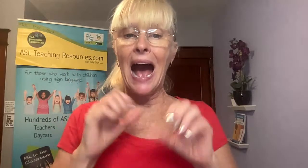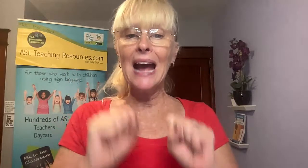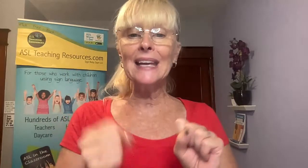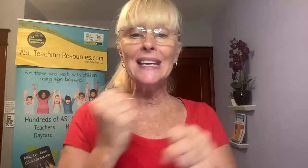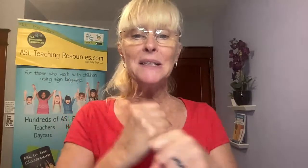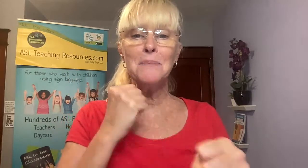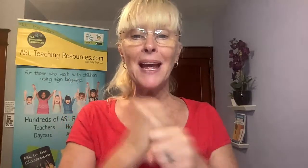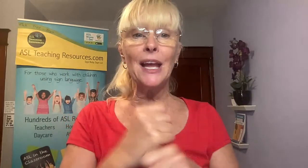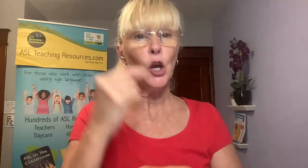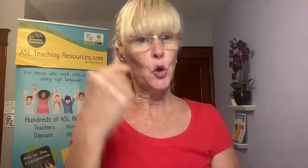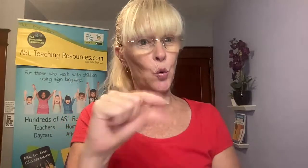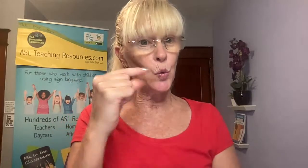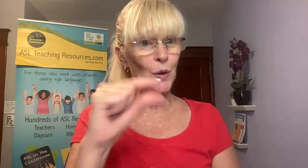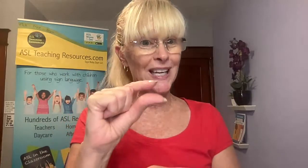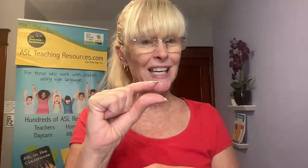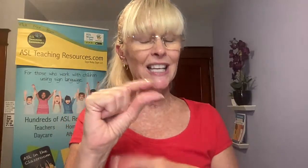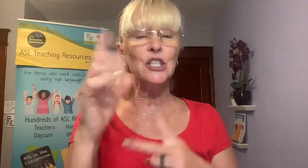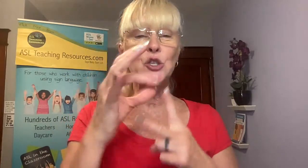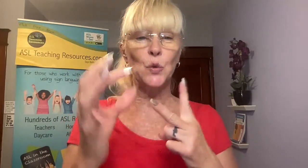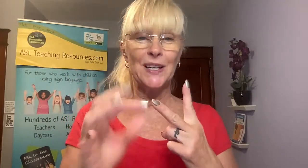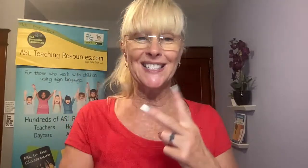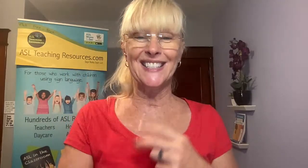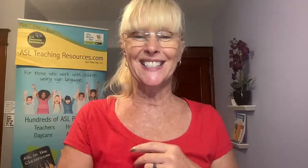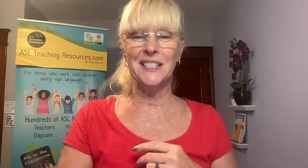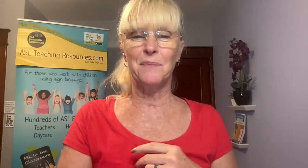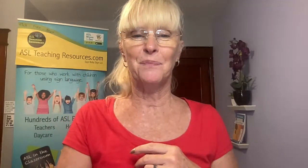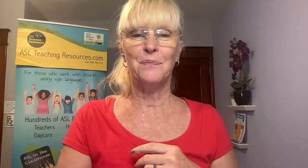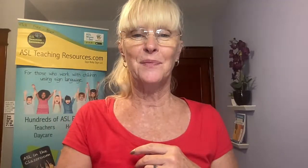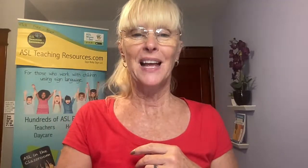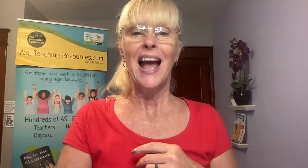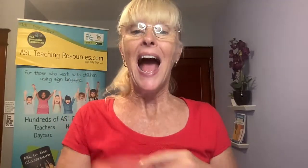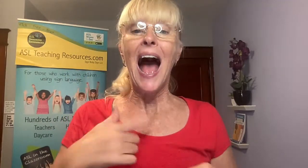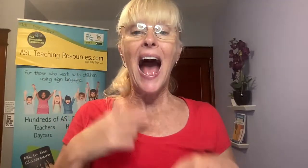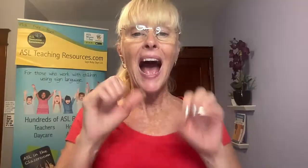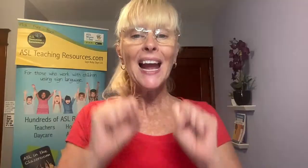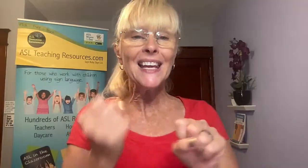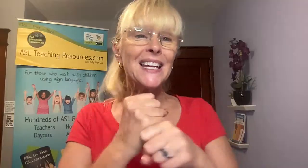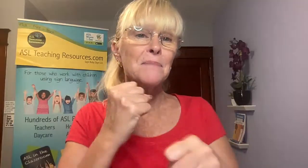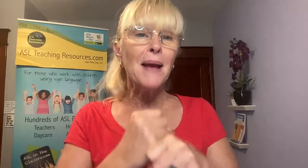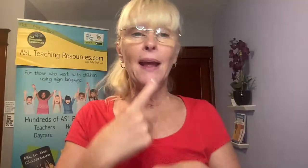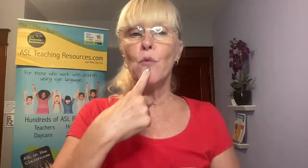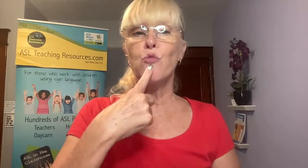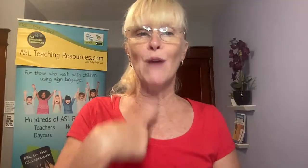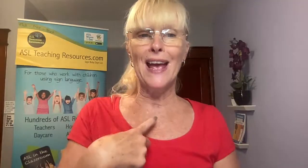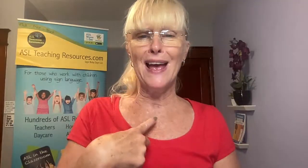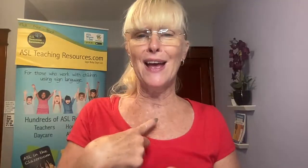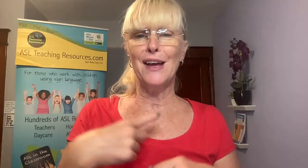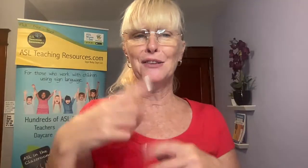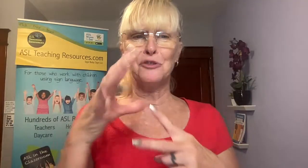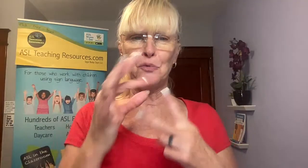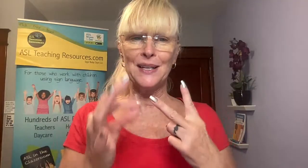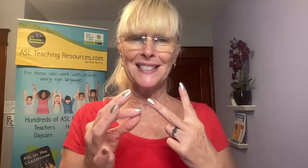I can make green choices. I can make red